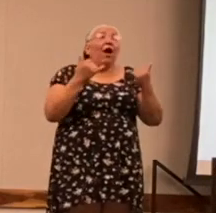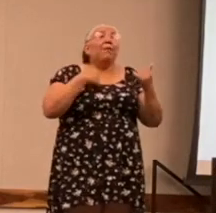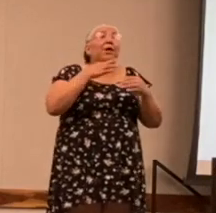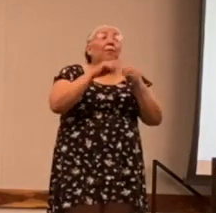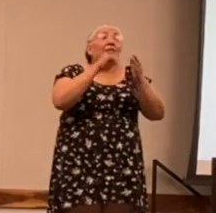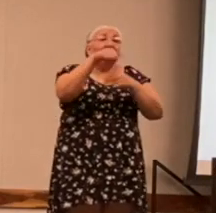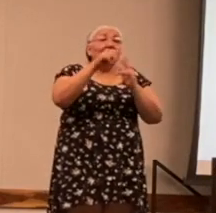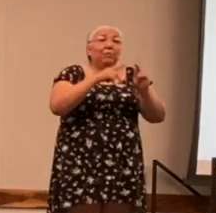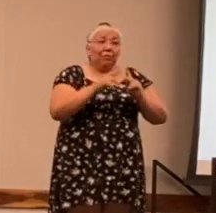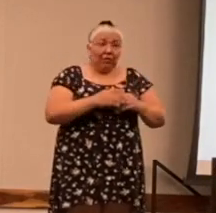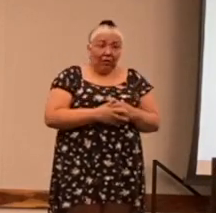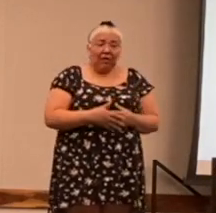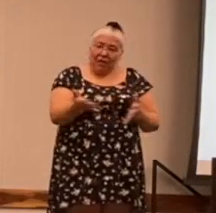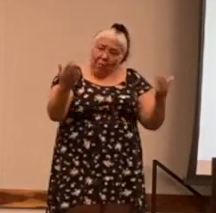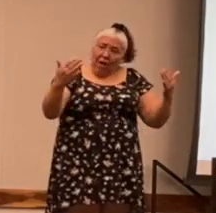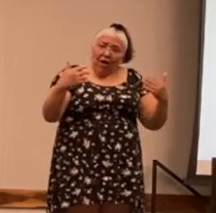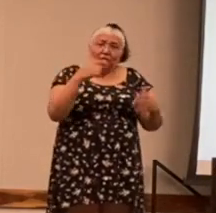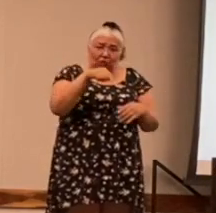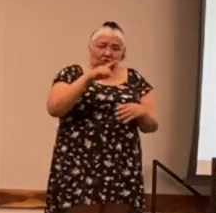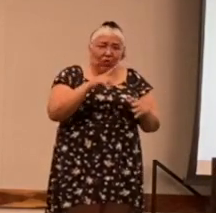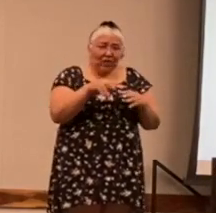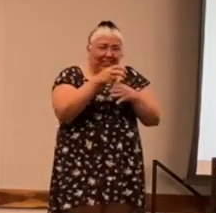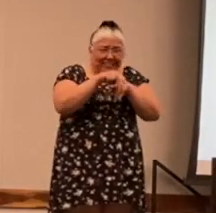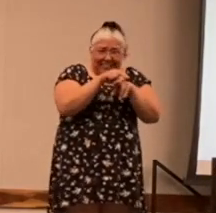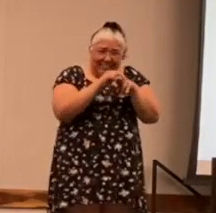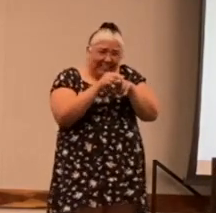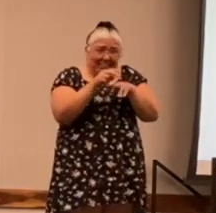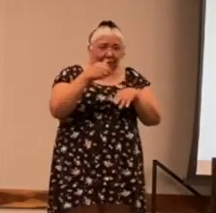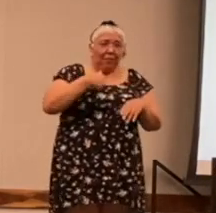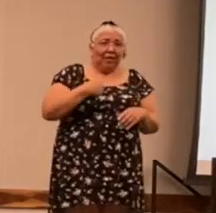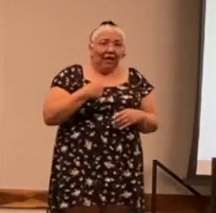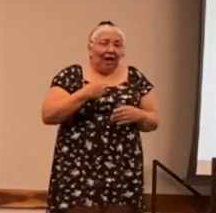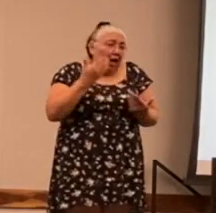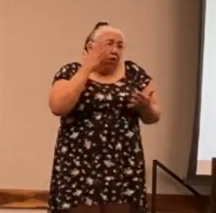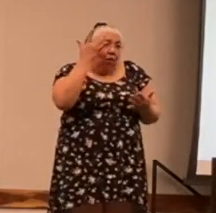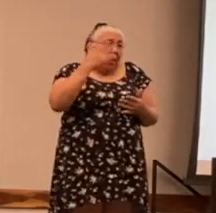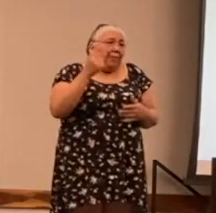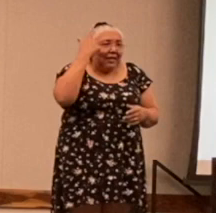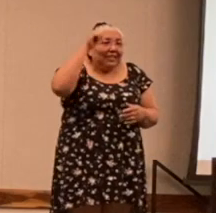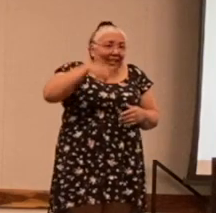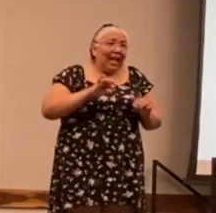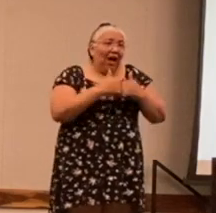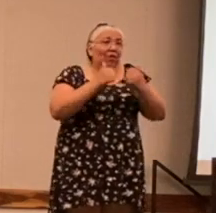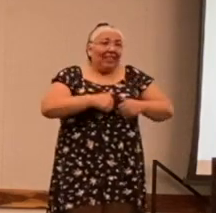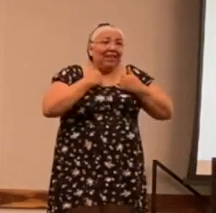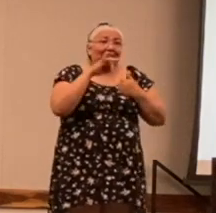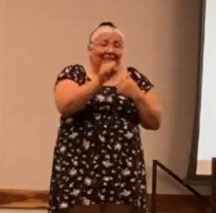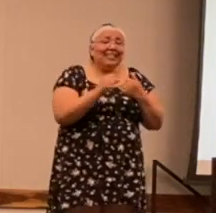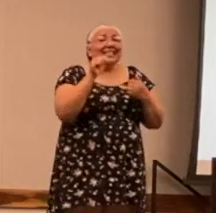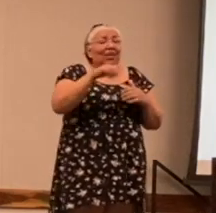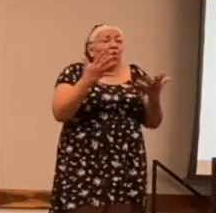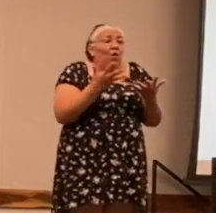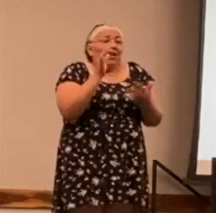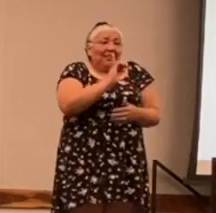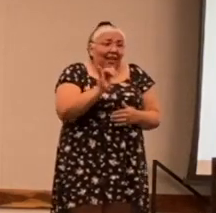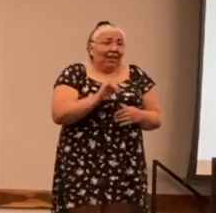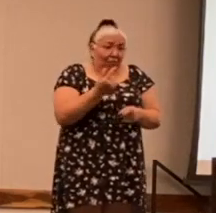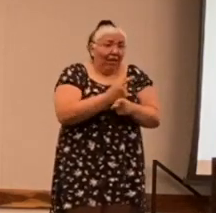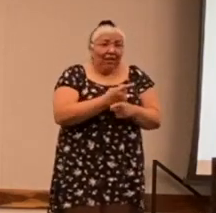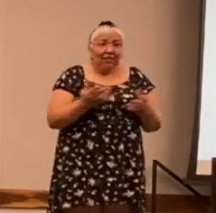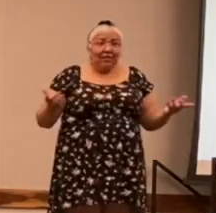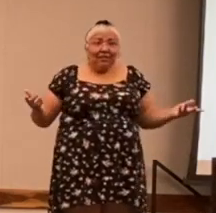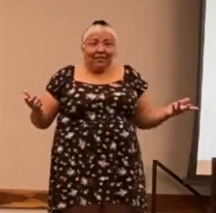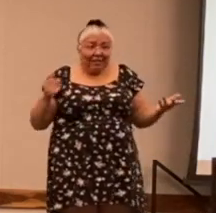people. Come on. You guys are getting all squirmy on me. I don't know why. Right? Because this is how life is. This is just what it's like. Right? And